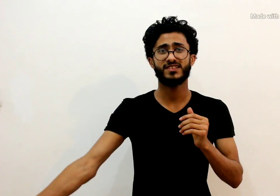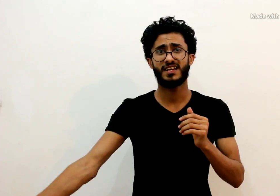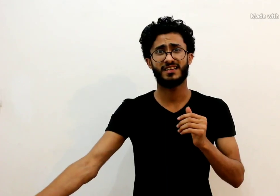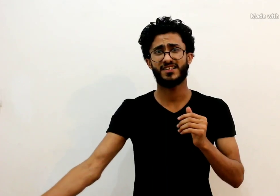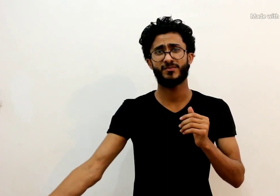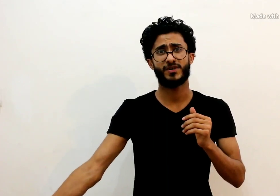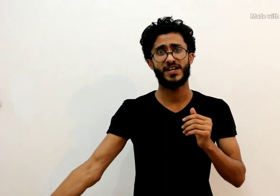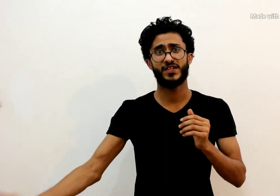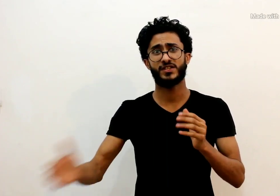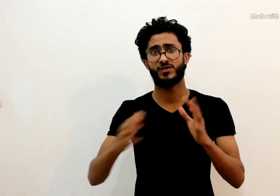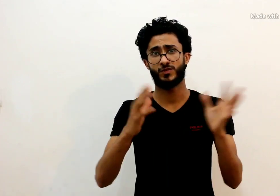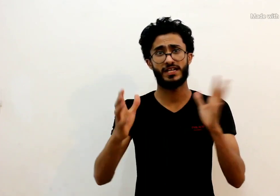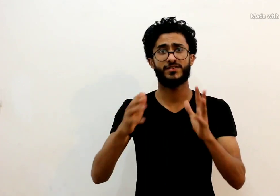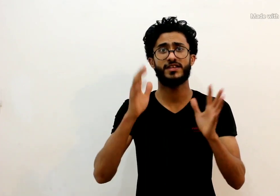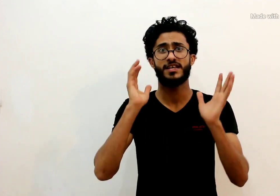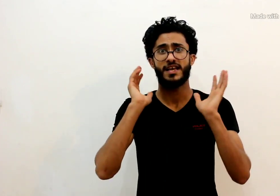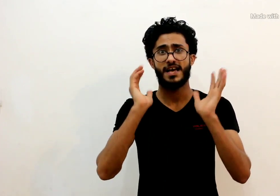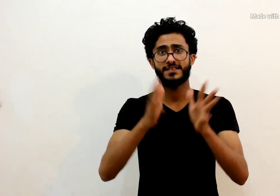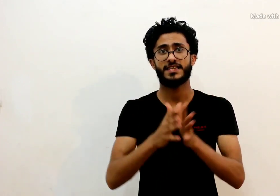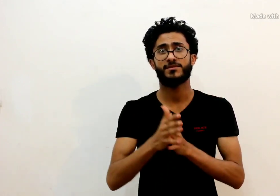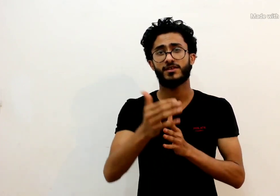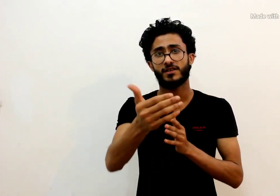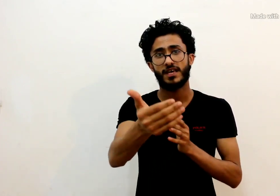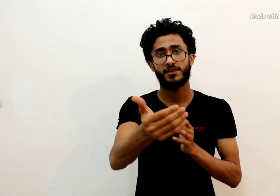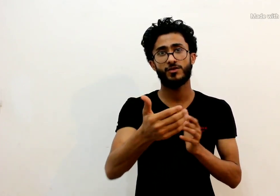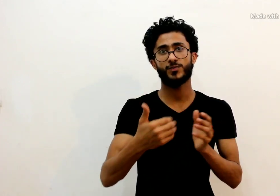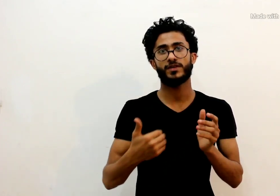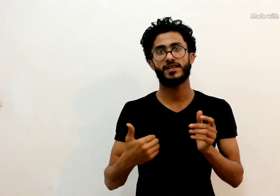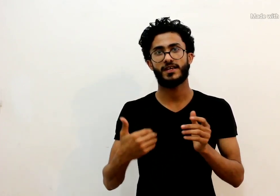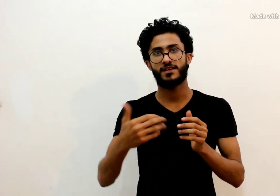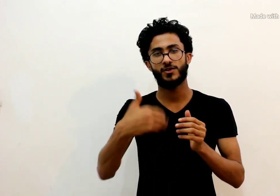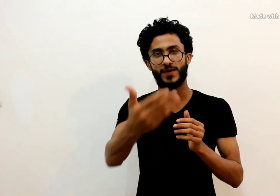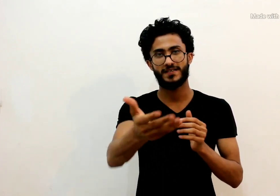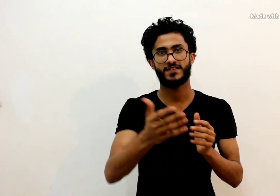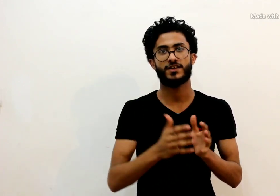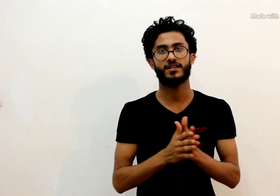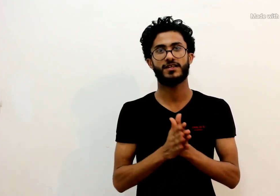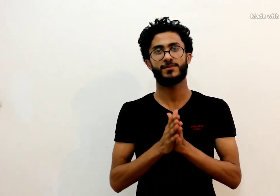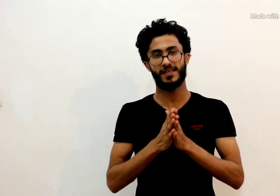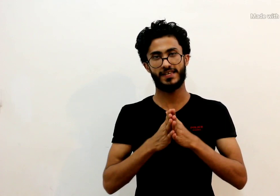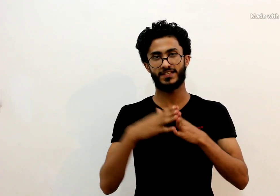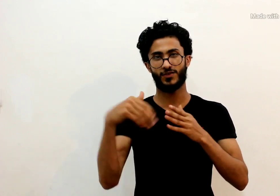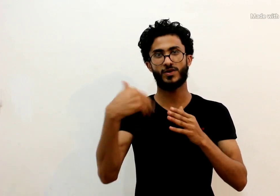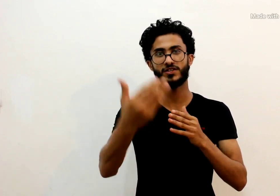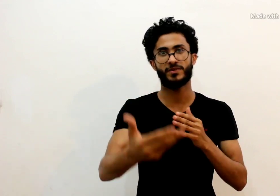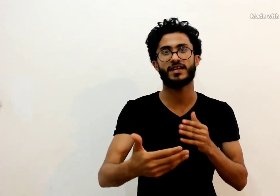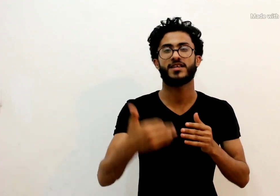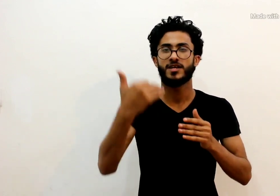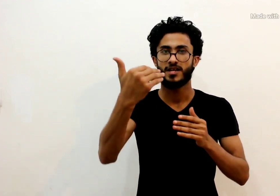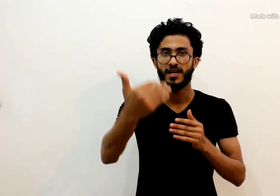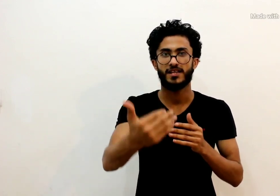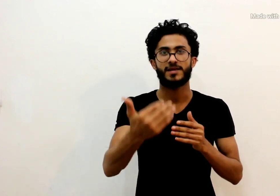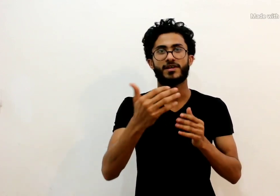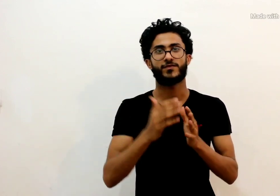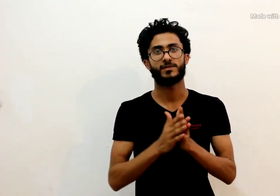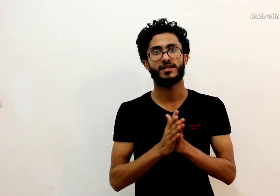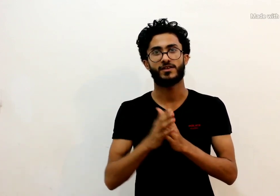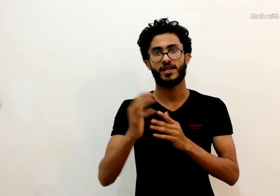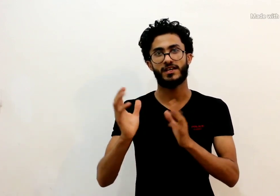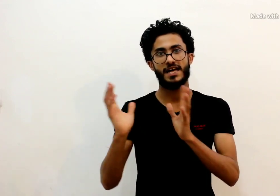a little brother, whatever, ask him, can you pass the salt please? If you want to make it a little bit formal, you can add